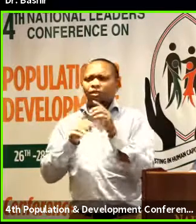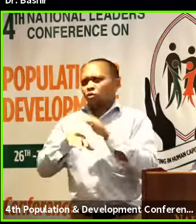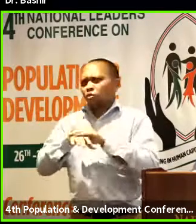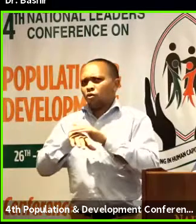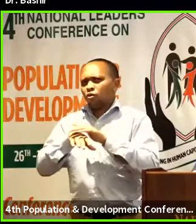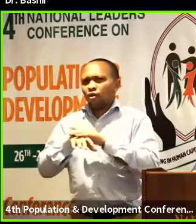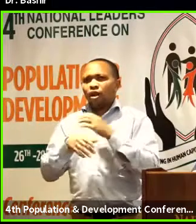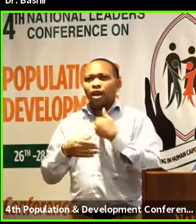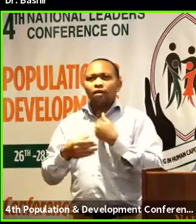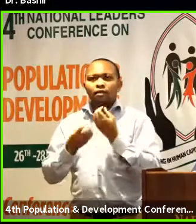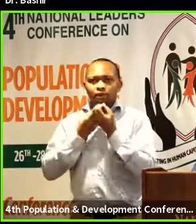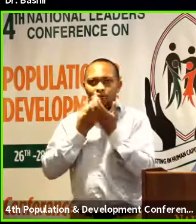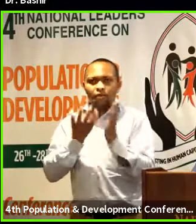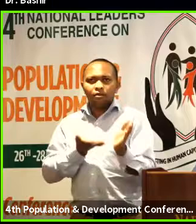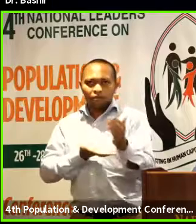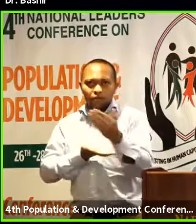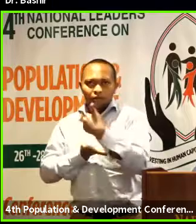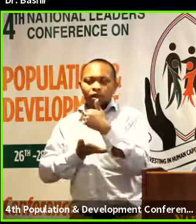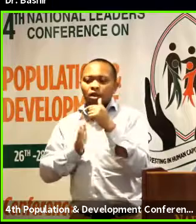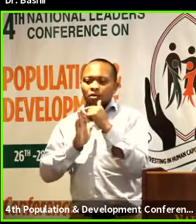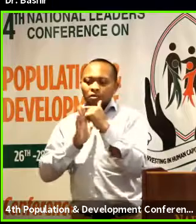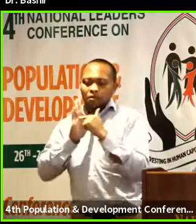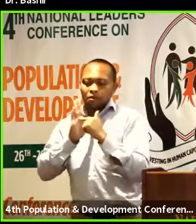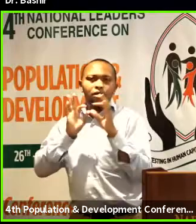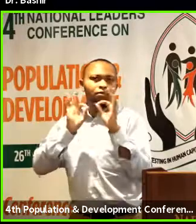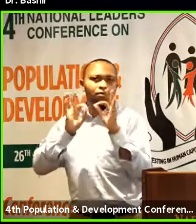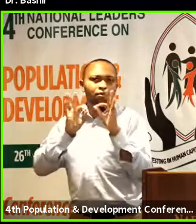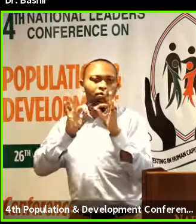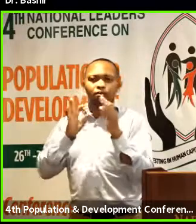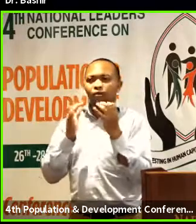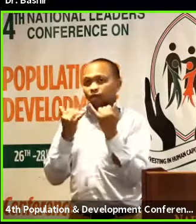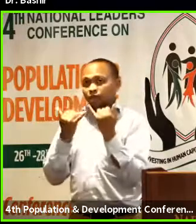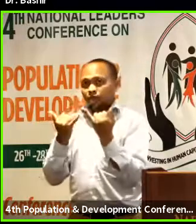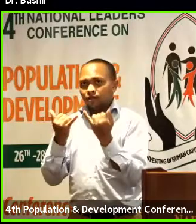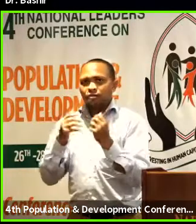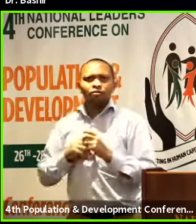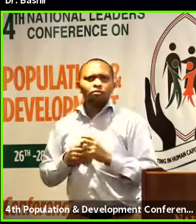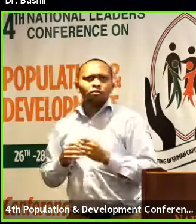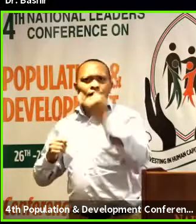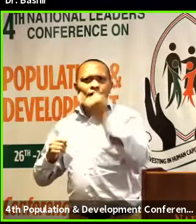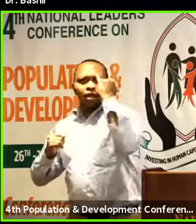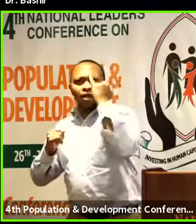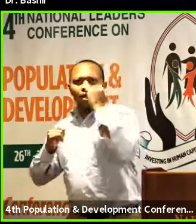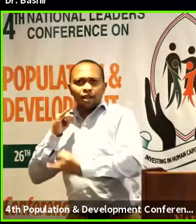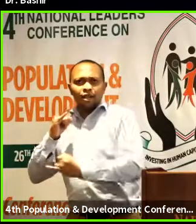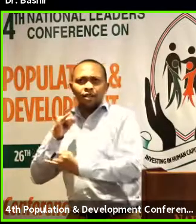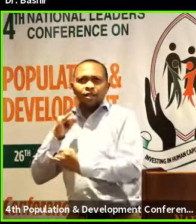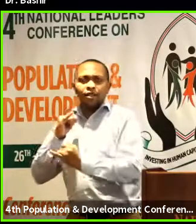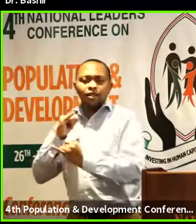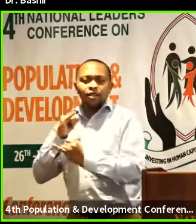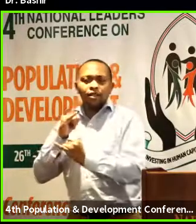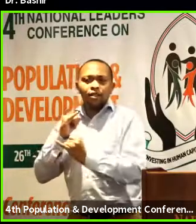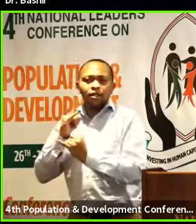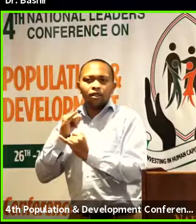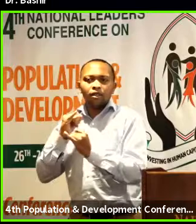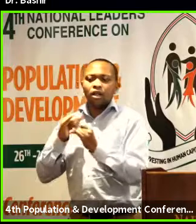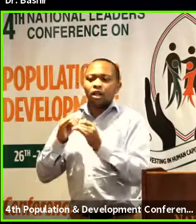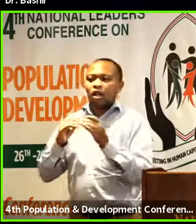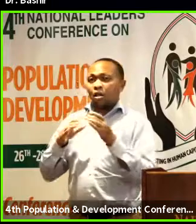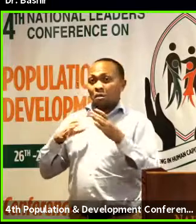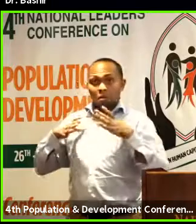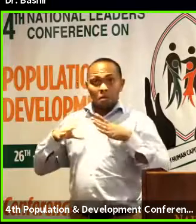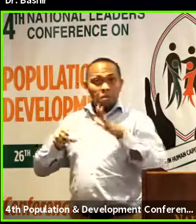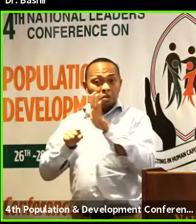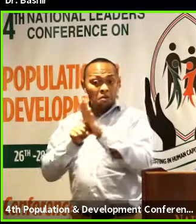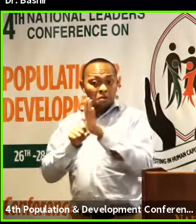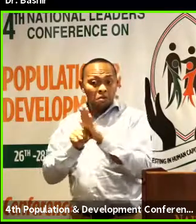and migration. So I think very important points. Thank you very much. So I think now we will go to the last to the chair and the session on population and environment.